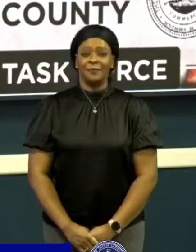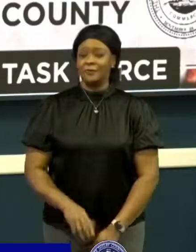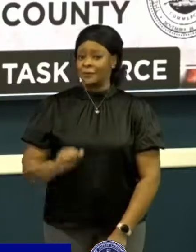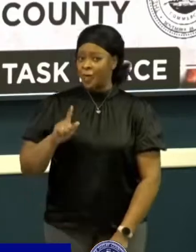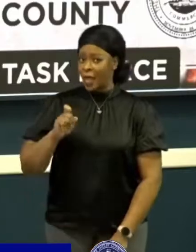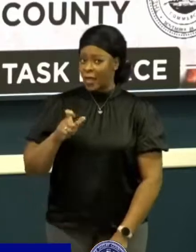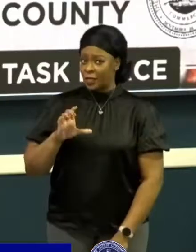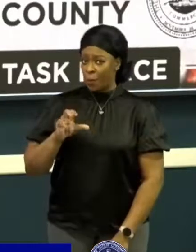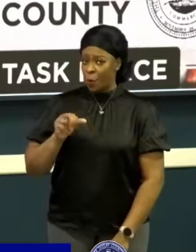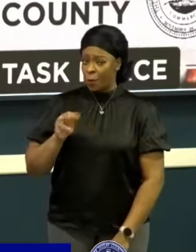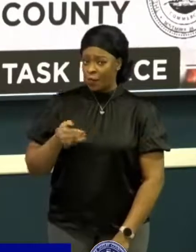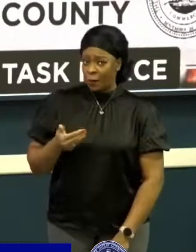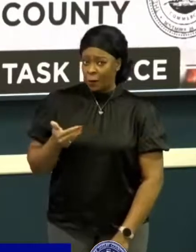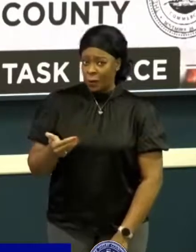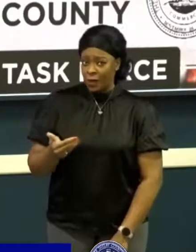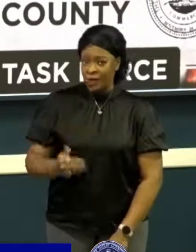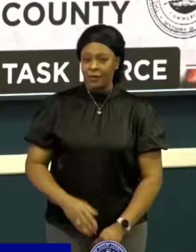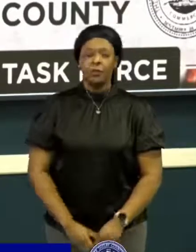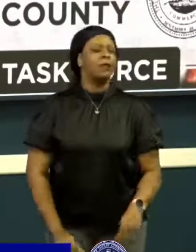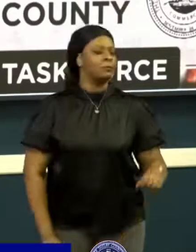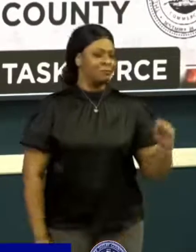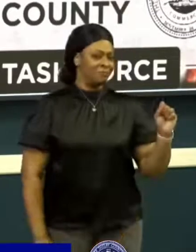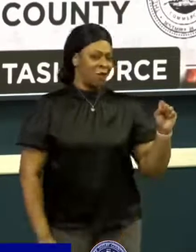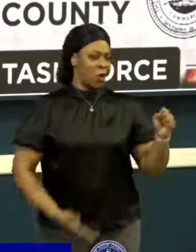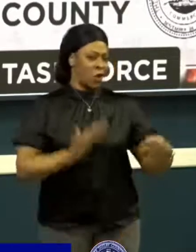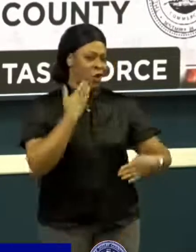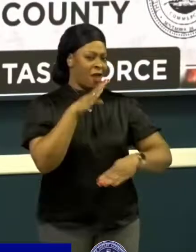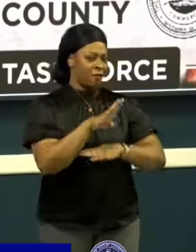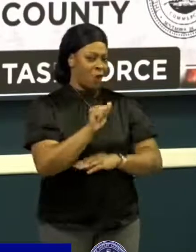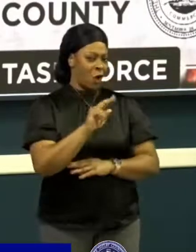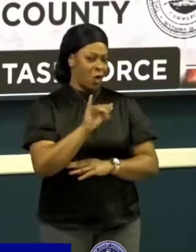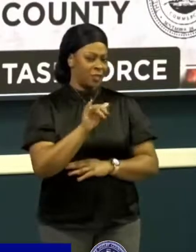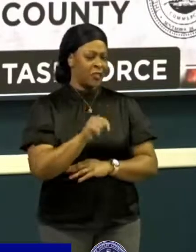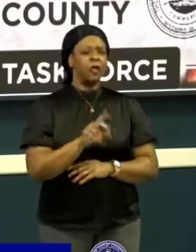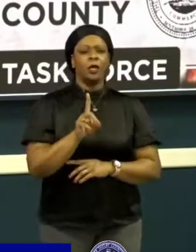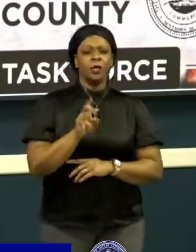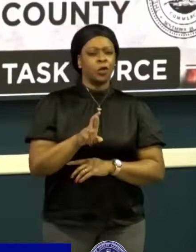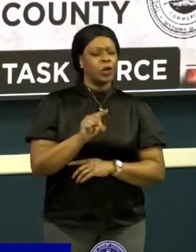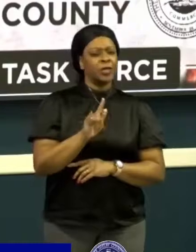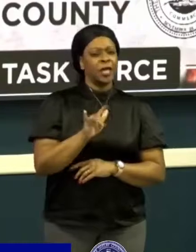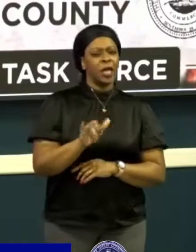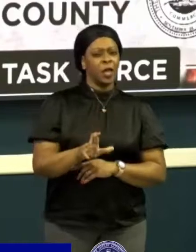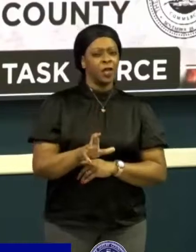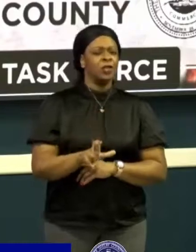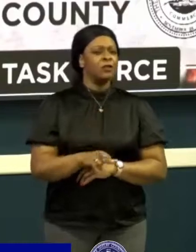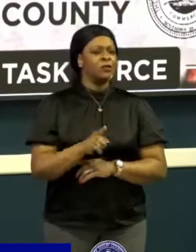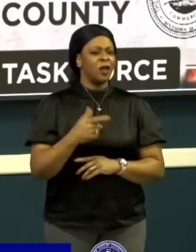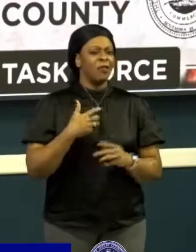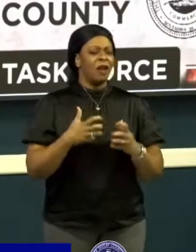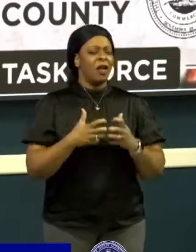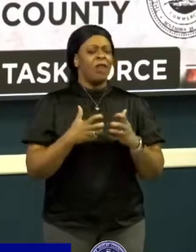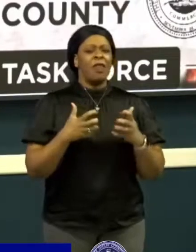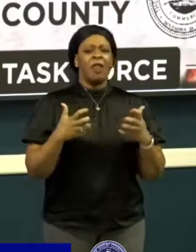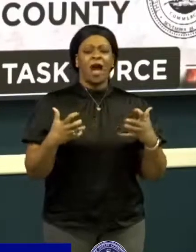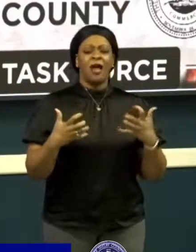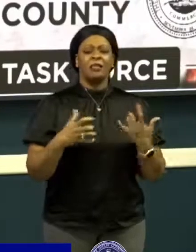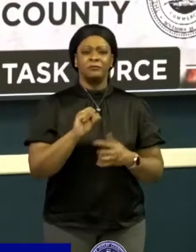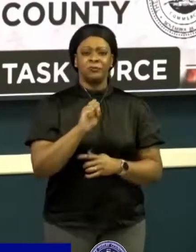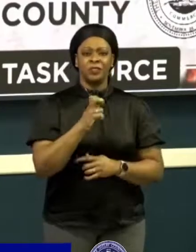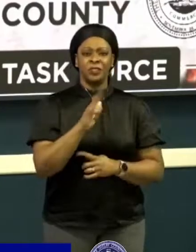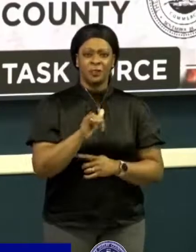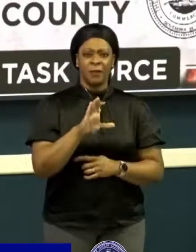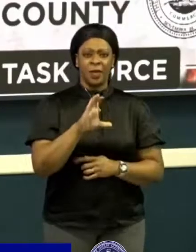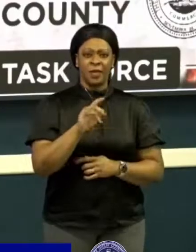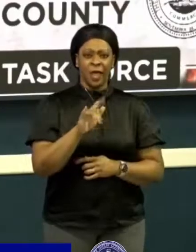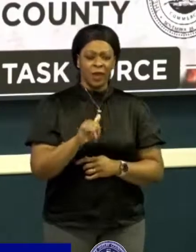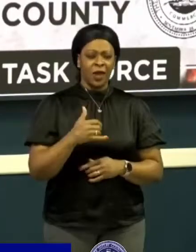Alex Coleman, go ahead. Yes, good afternoon, Austin. Dr. Taylor, I know you've had a lot of Shelby County and